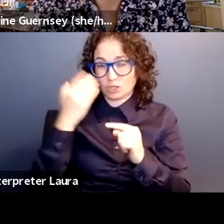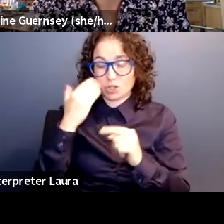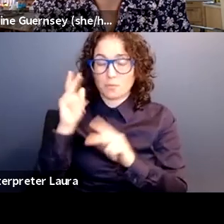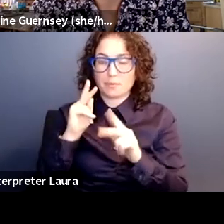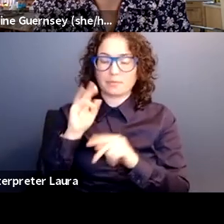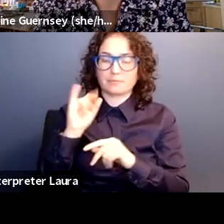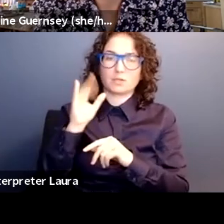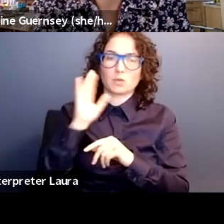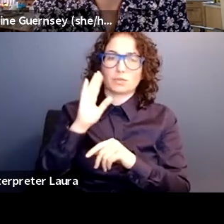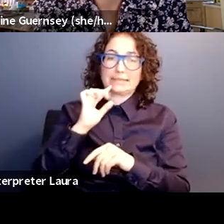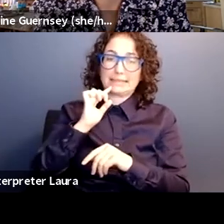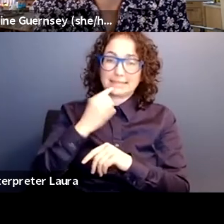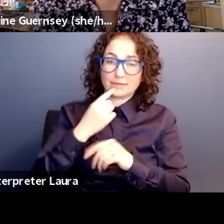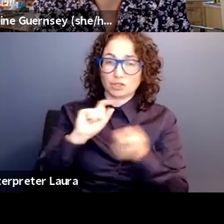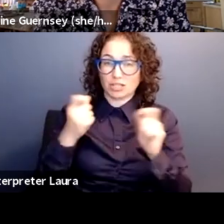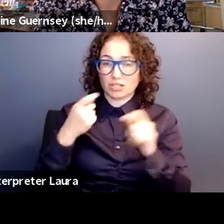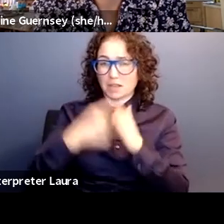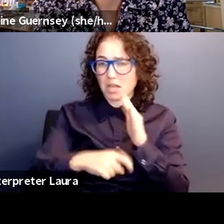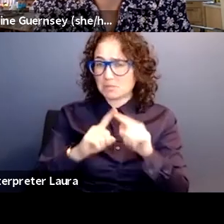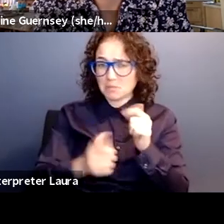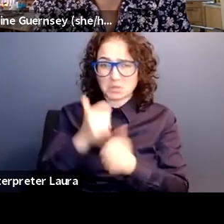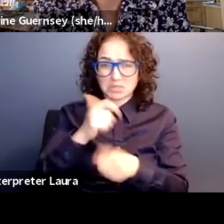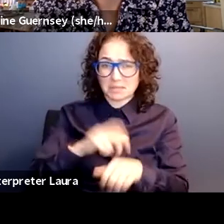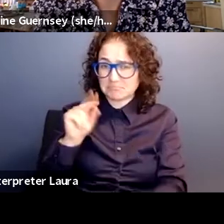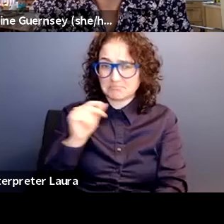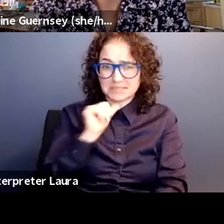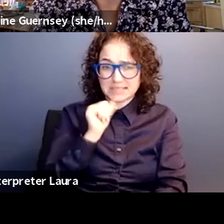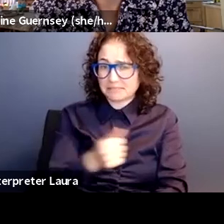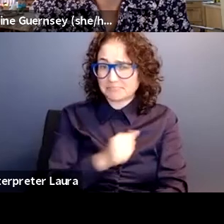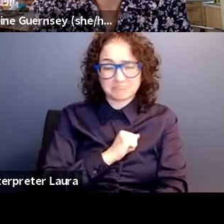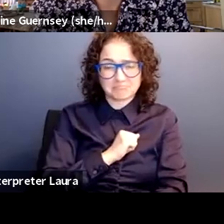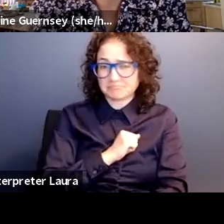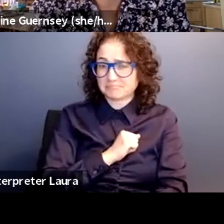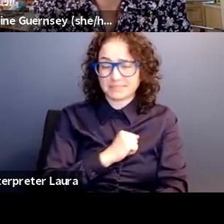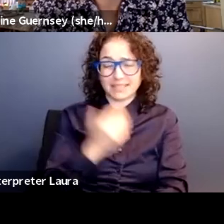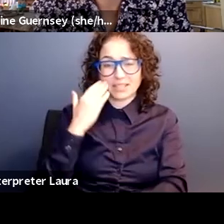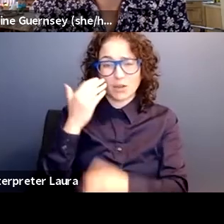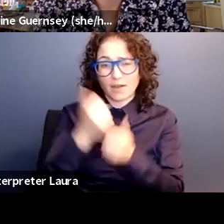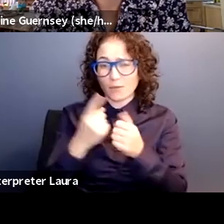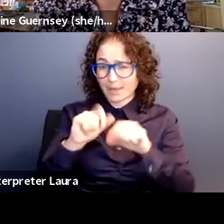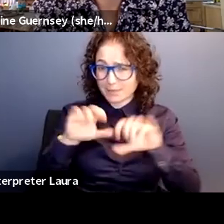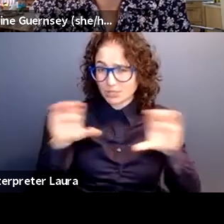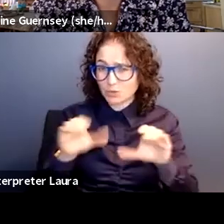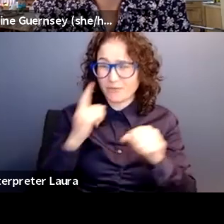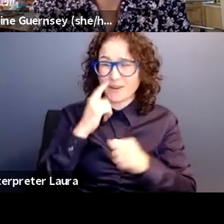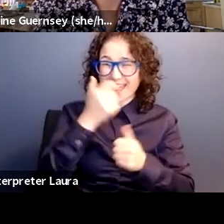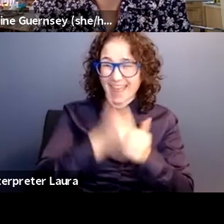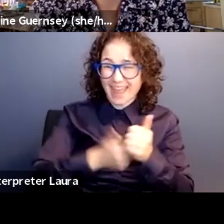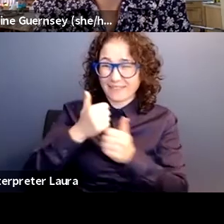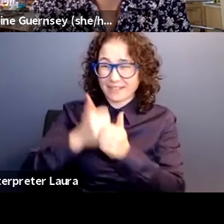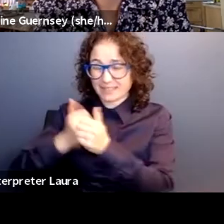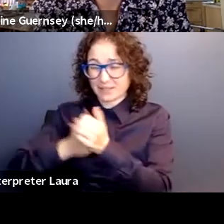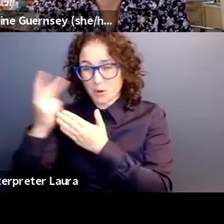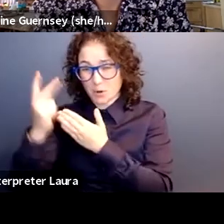to change costs. And in most cases, it's not. It is not. And everyone can be doing it on every single program.